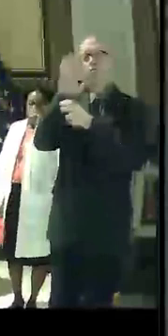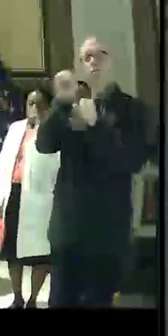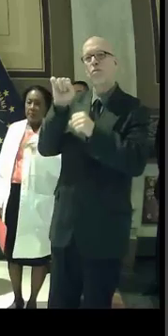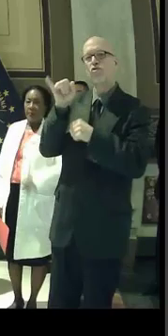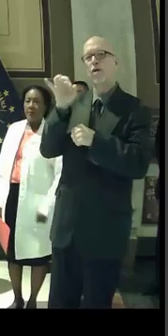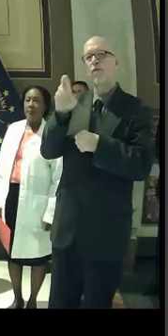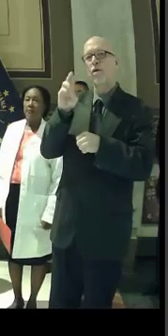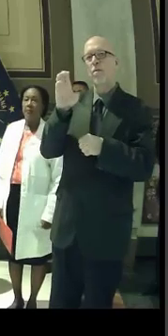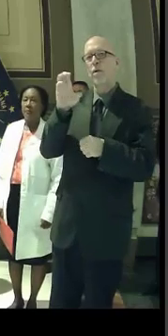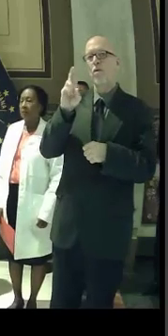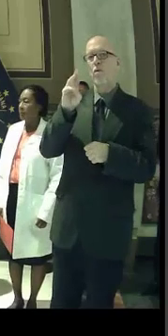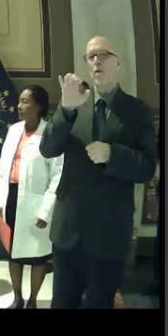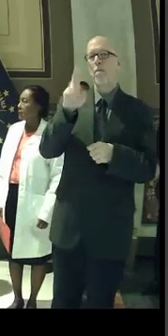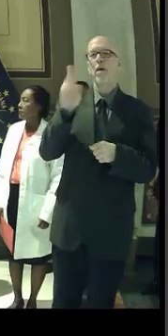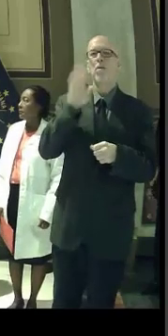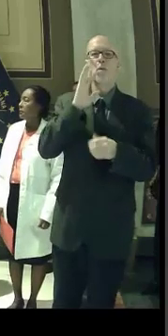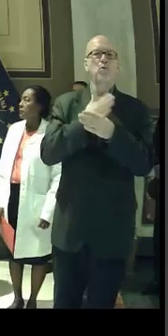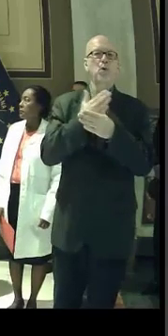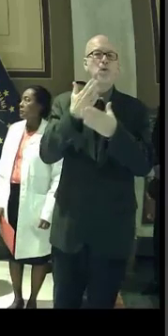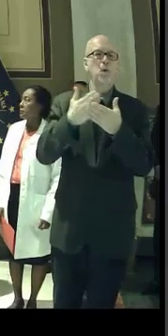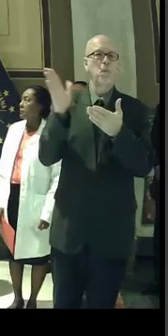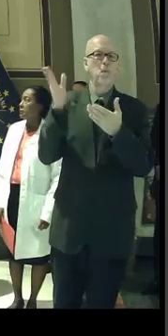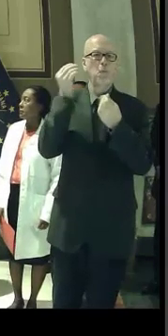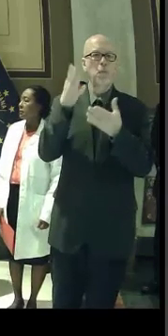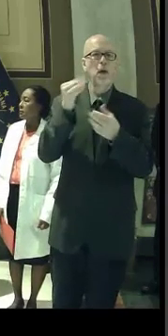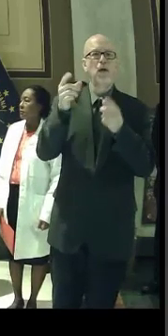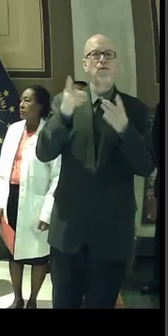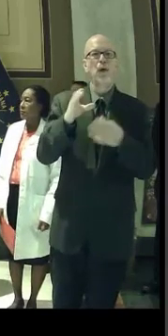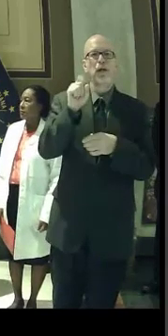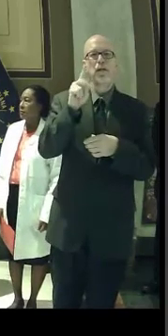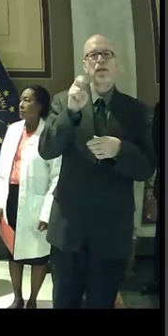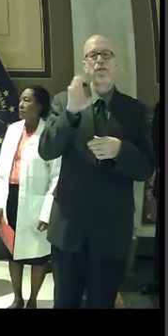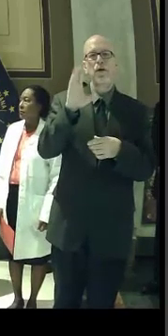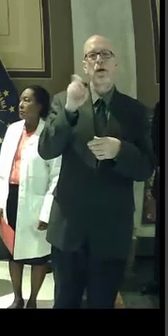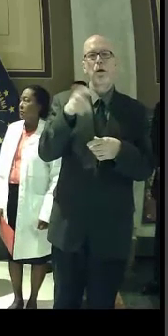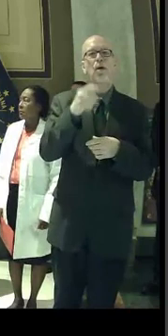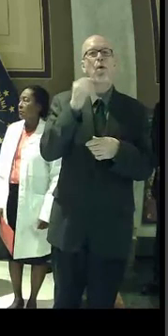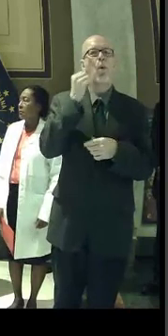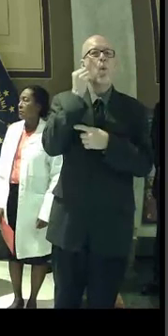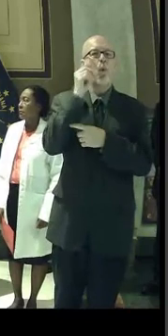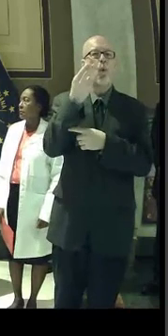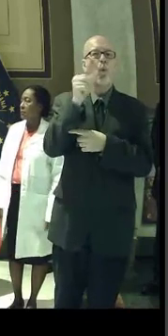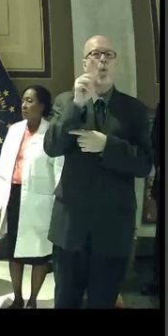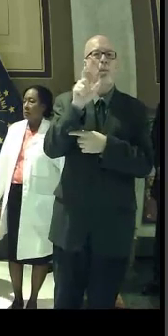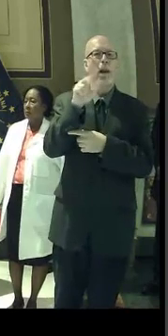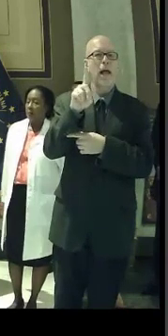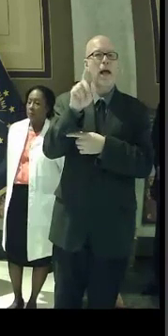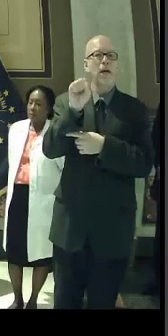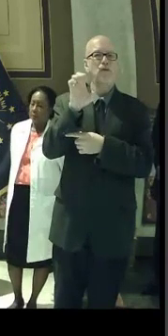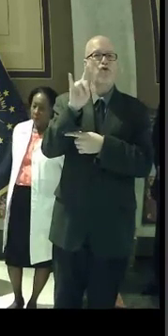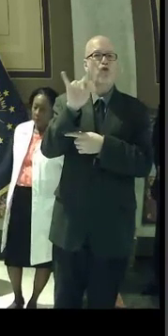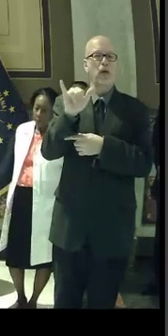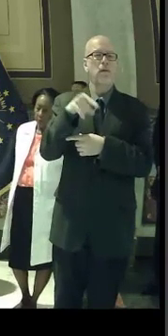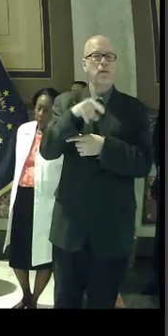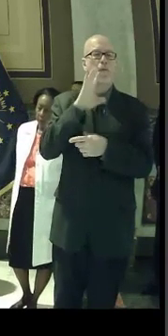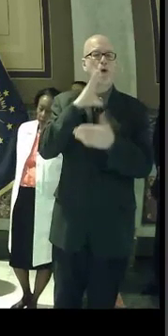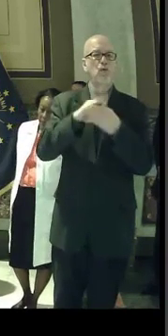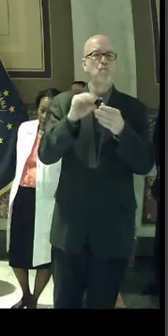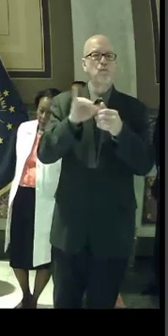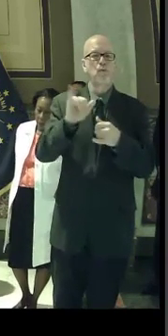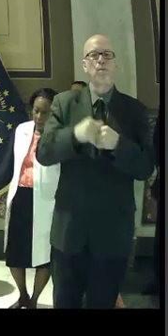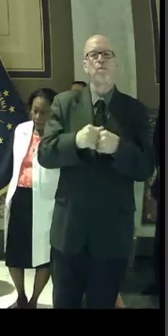McCormick to share a few thoughts, and then Director Steve Cox at Homeland Security to share a few thoughts as well. Earlier today, you